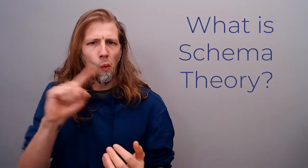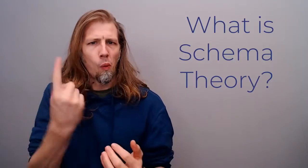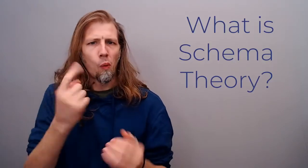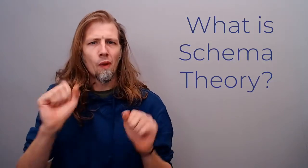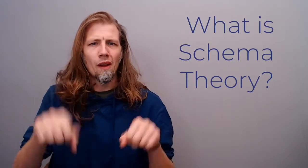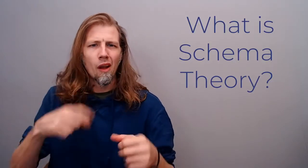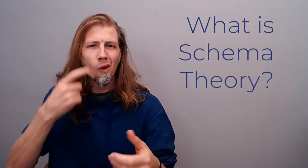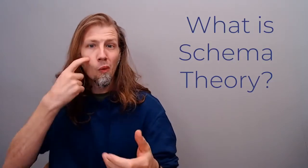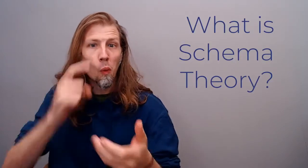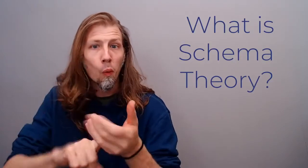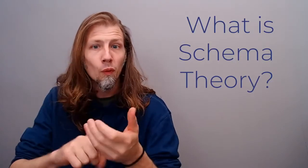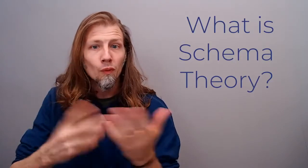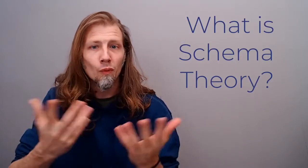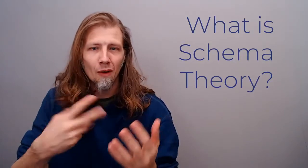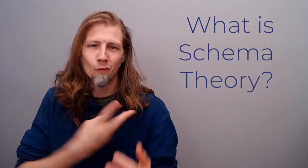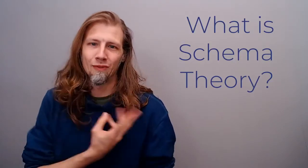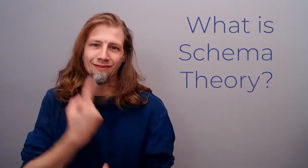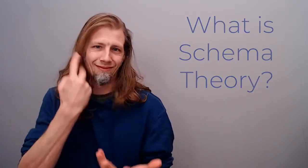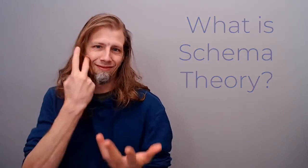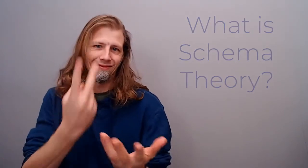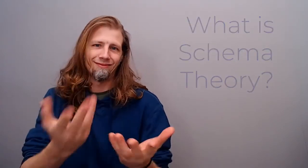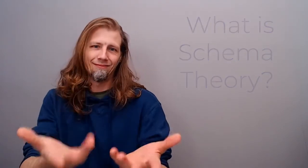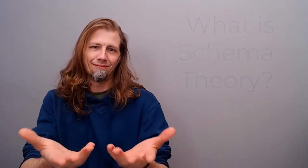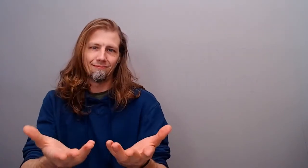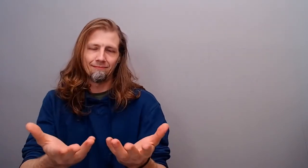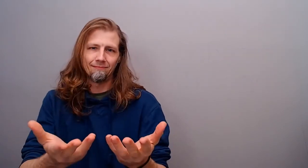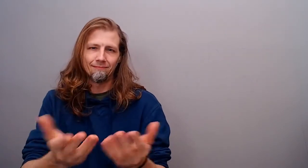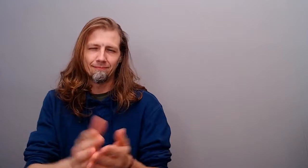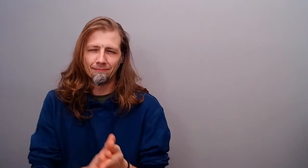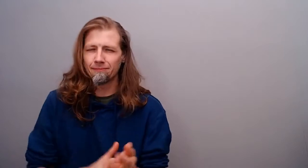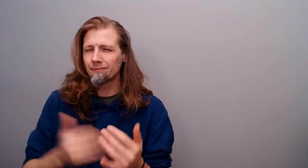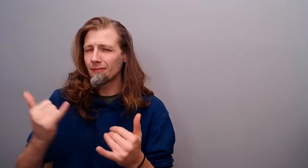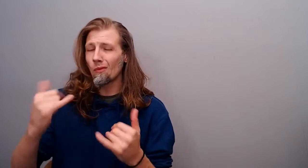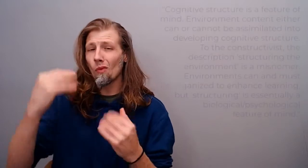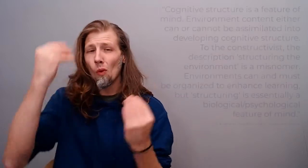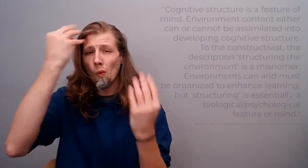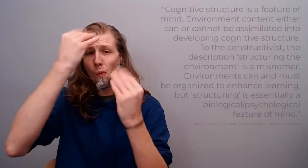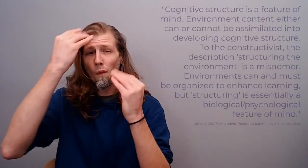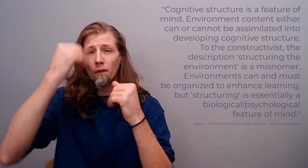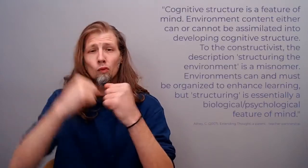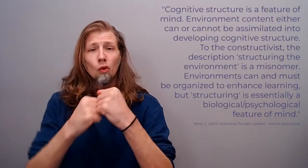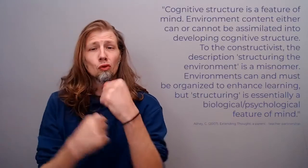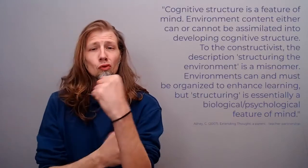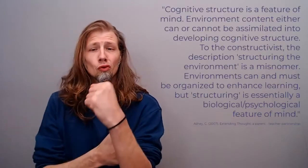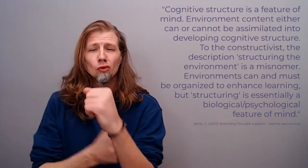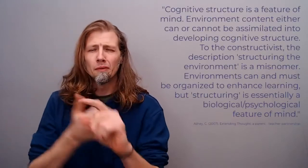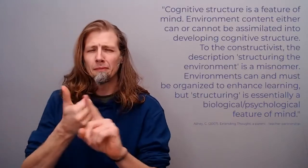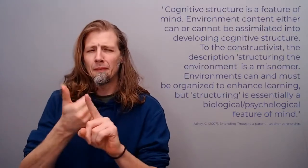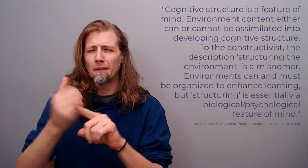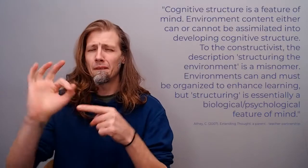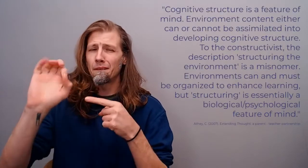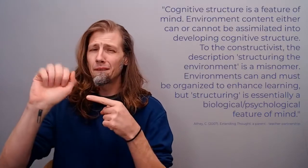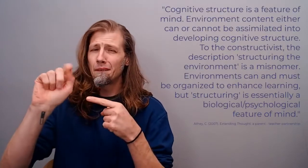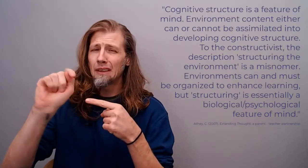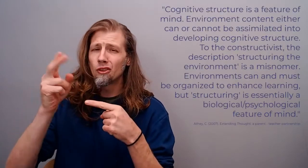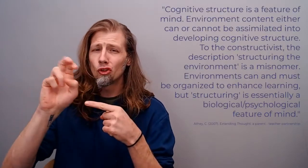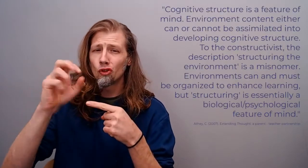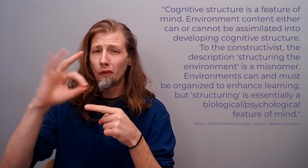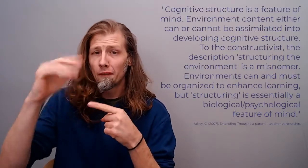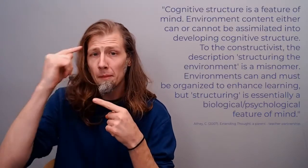is a feature of mind. Environment content either can or cannot be assimilated into developing cognitive structure. To the constructivist,